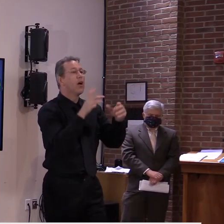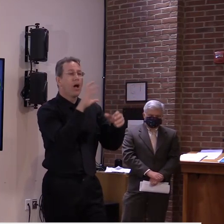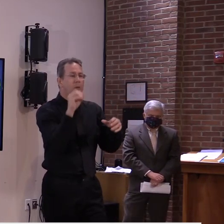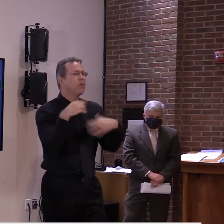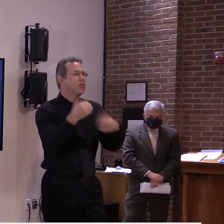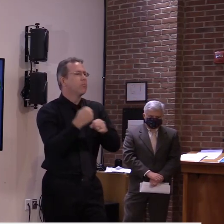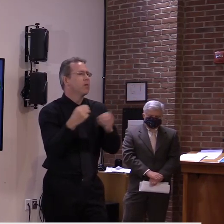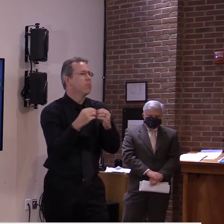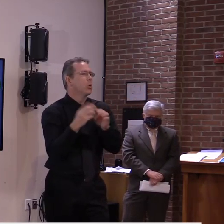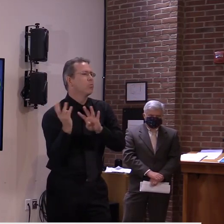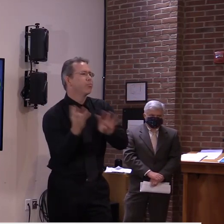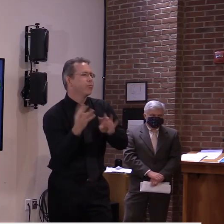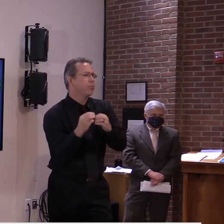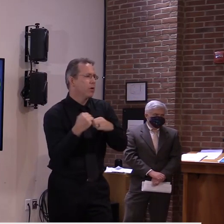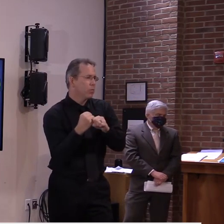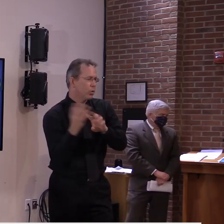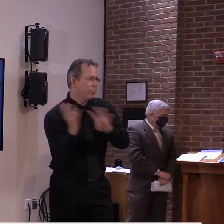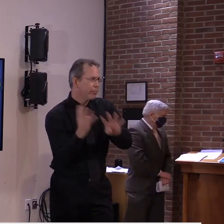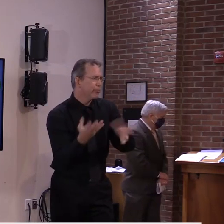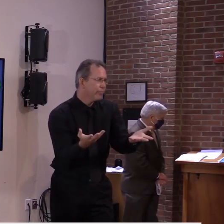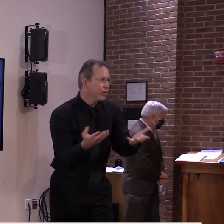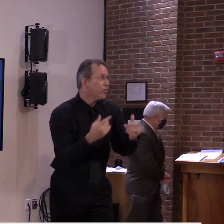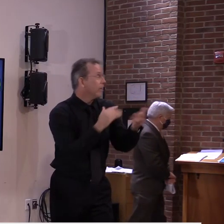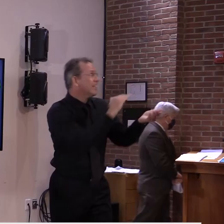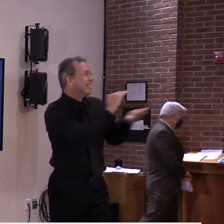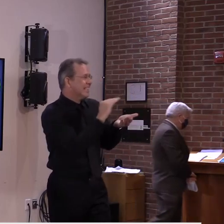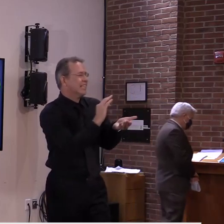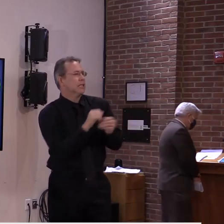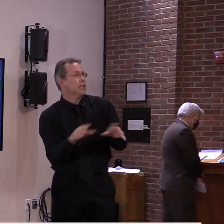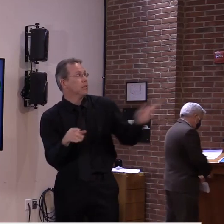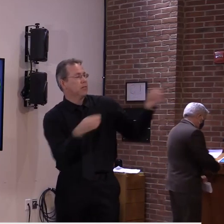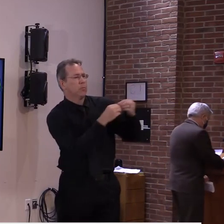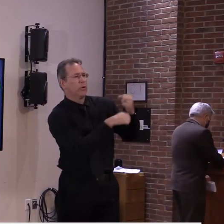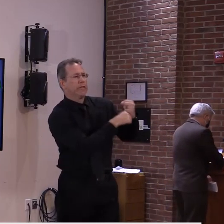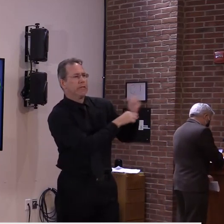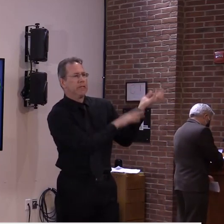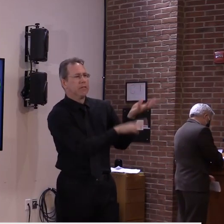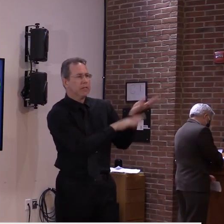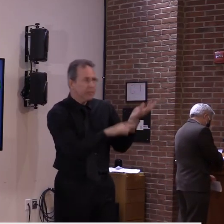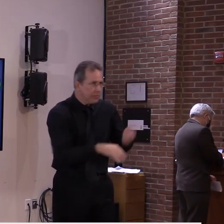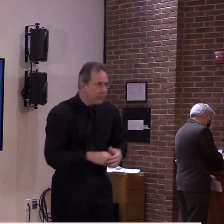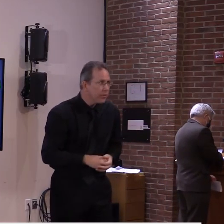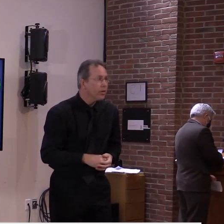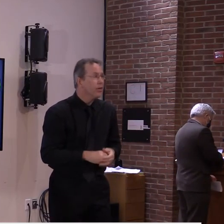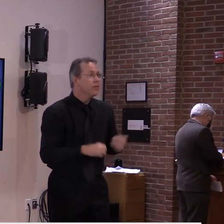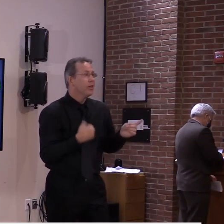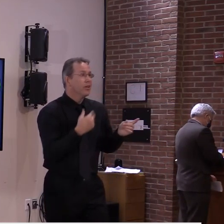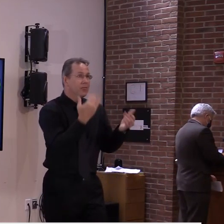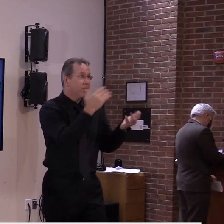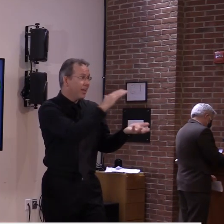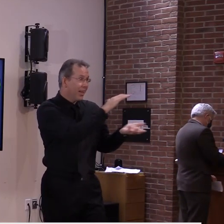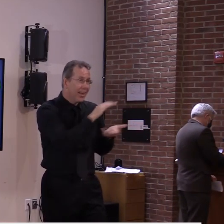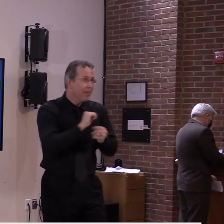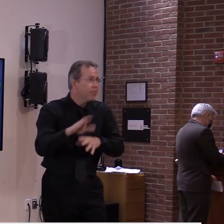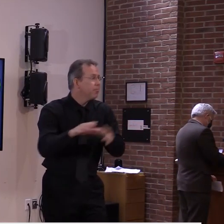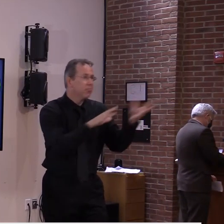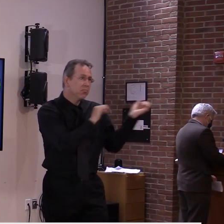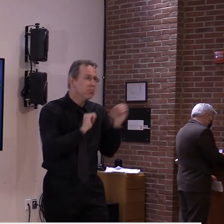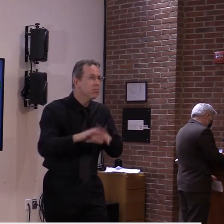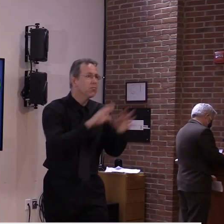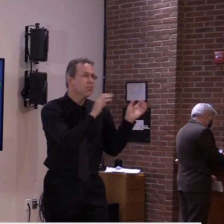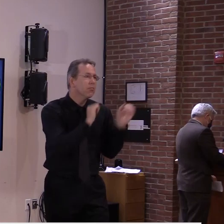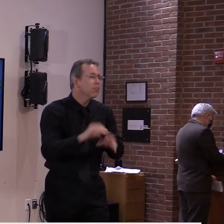to distribute on a weekly basis from that point on. So we should be receiving at least a